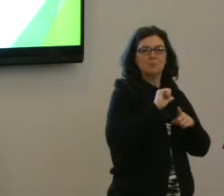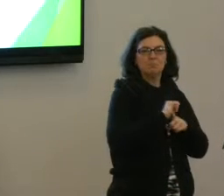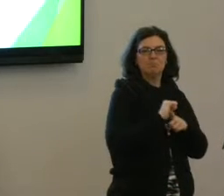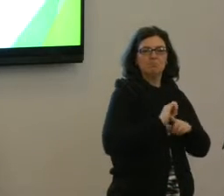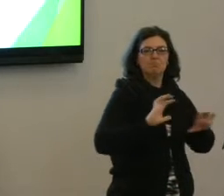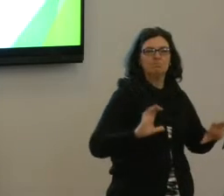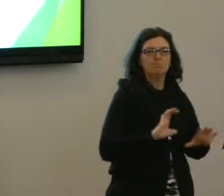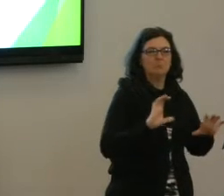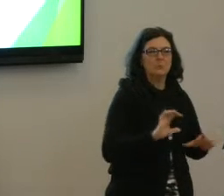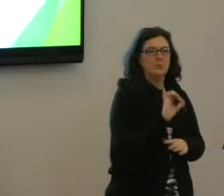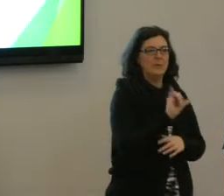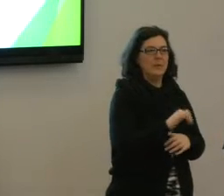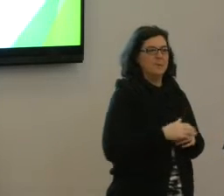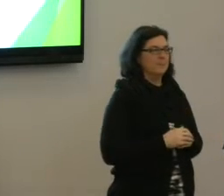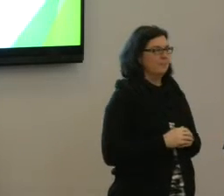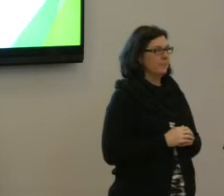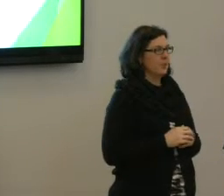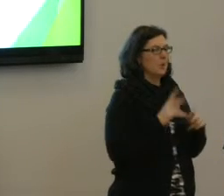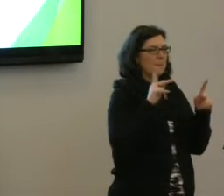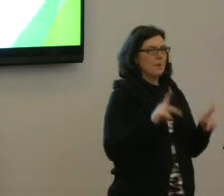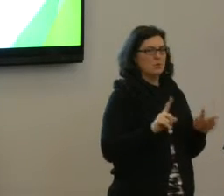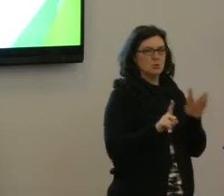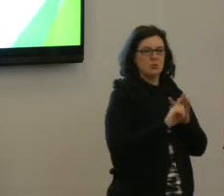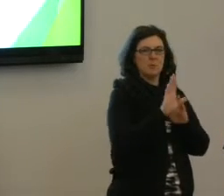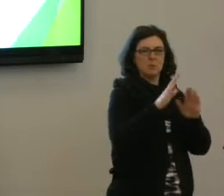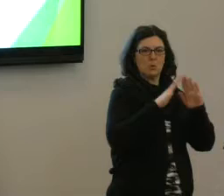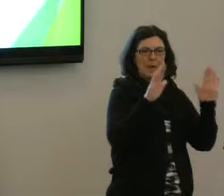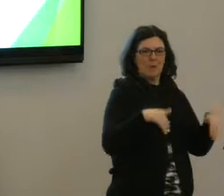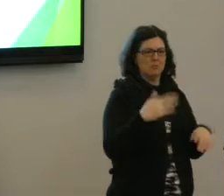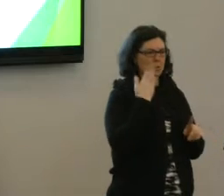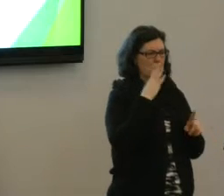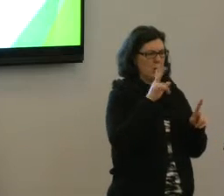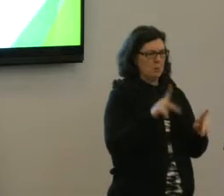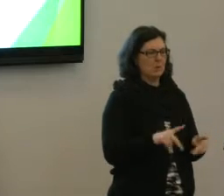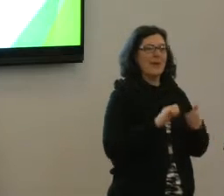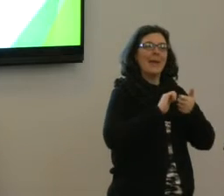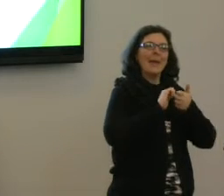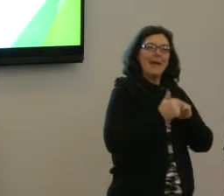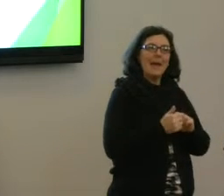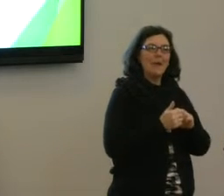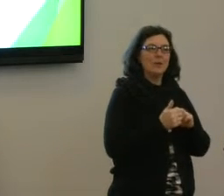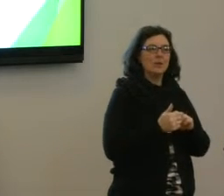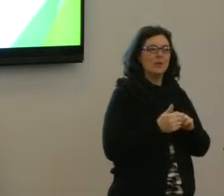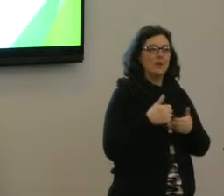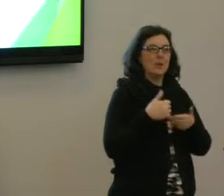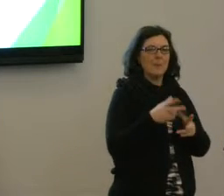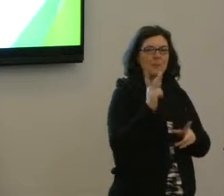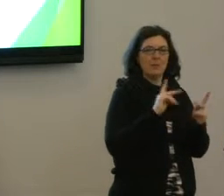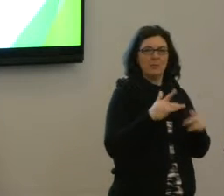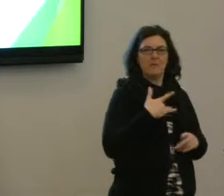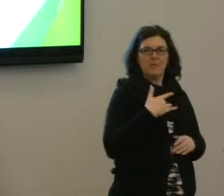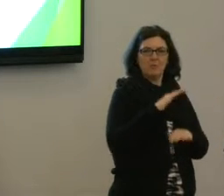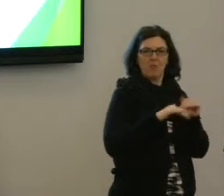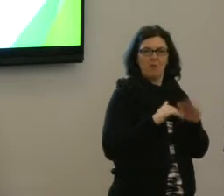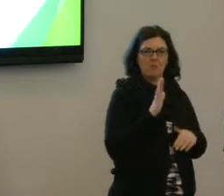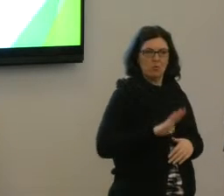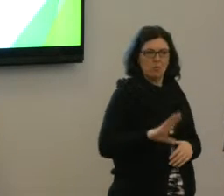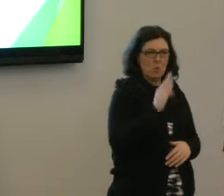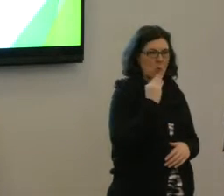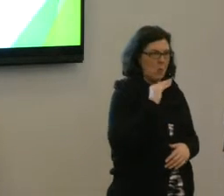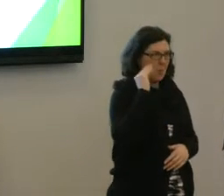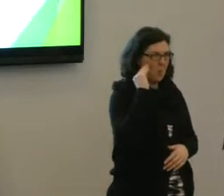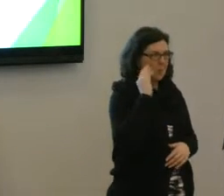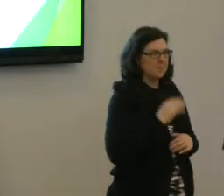When someone comes to your house you don't know, how do you do that? How do you make a stranger feel at home? It all comes under the